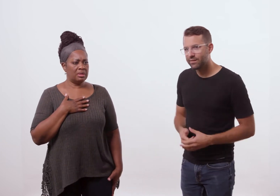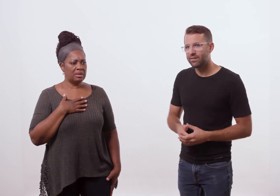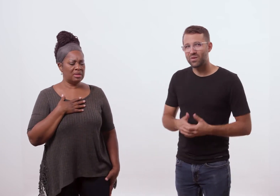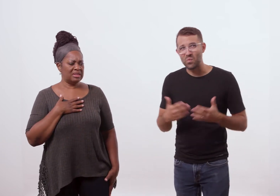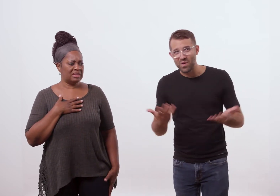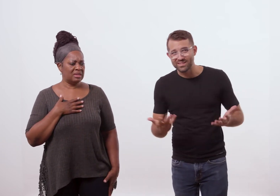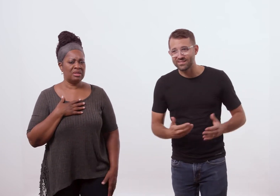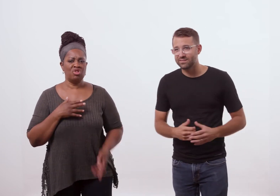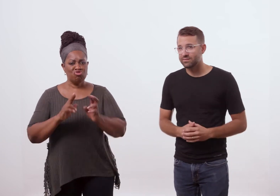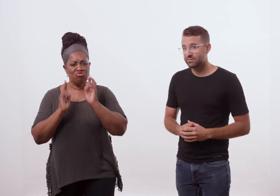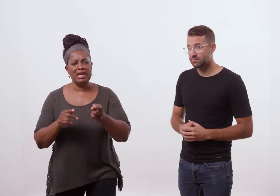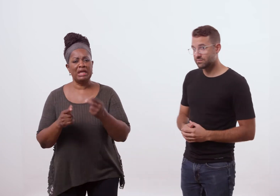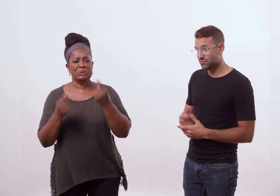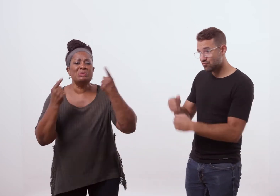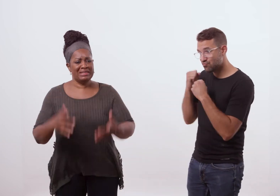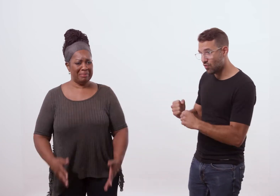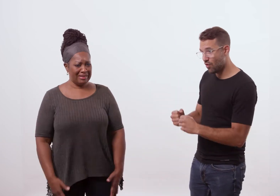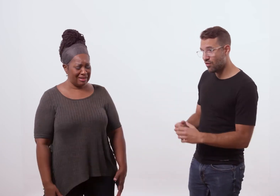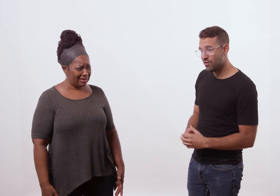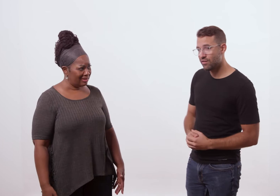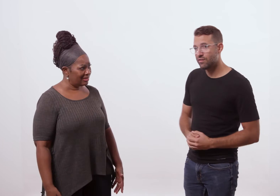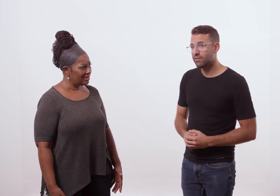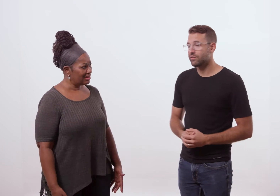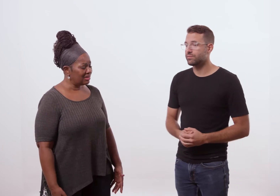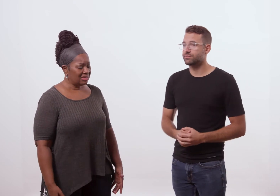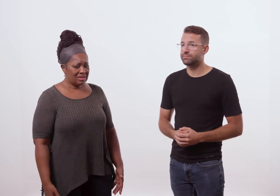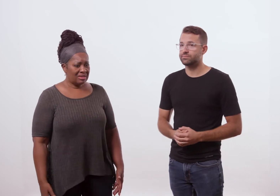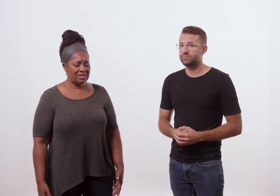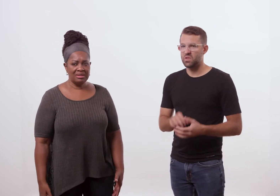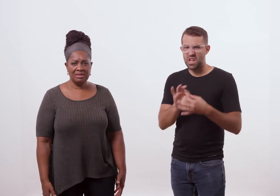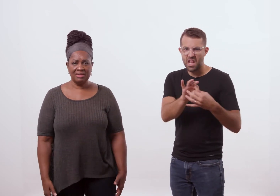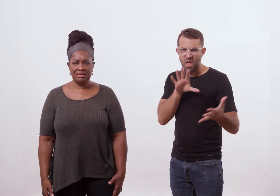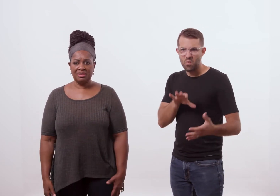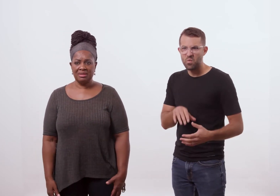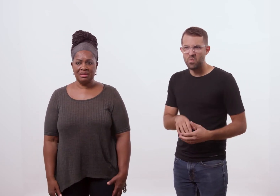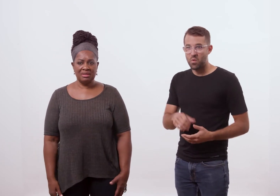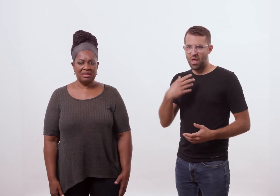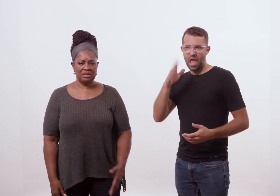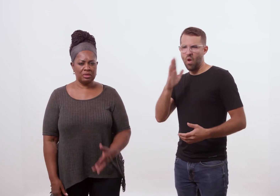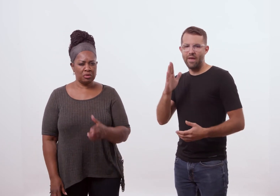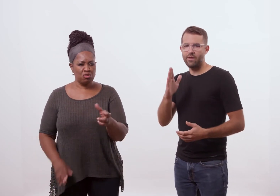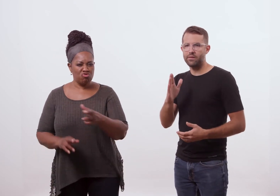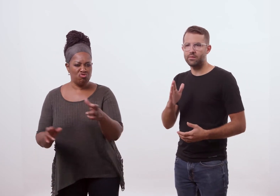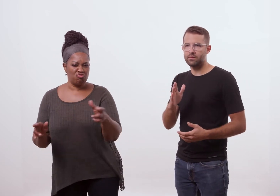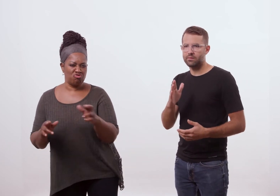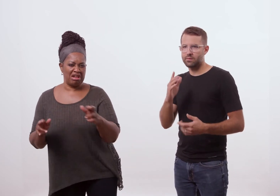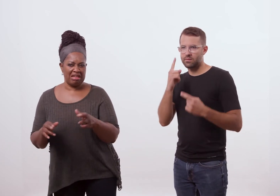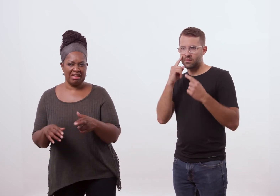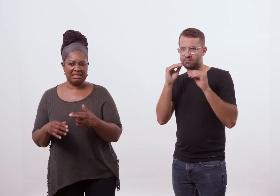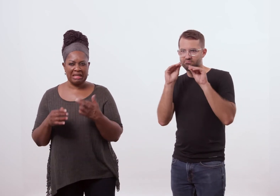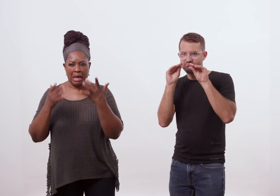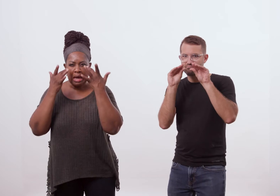fact. Rayek, do something! Release her, land rat, or I'll... Rayek's amber eyes glow as